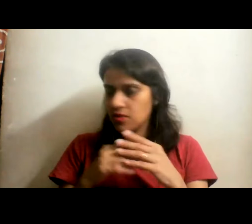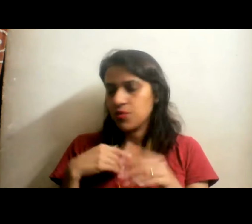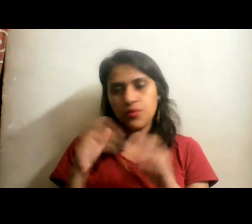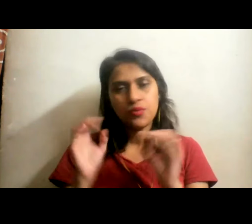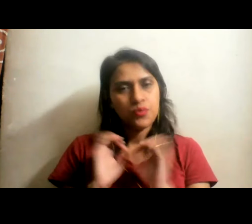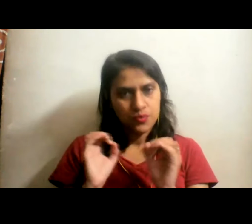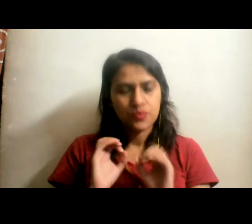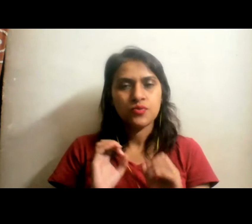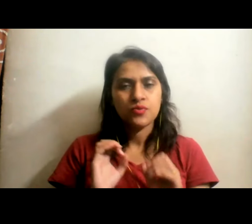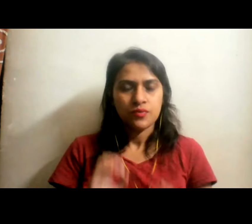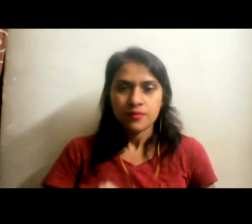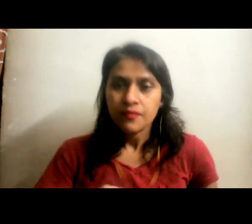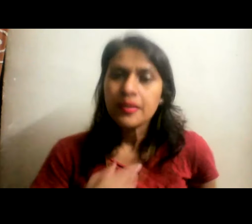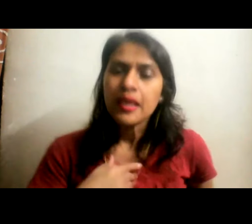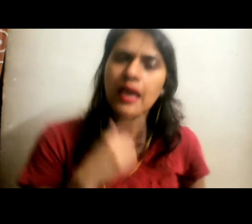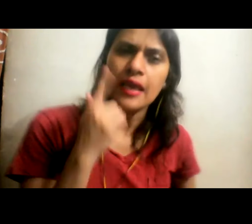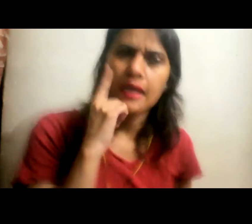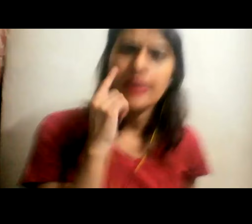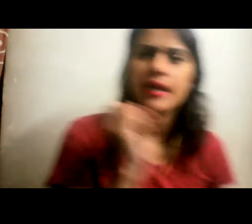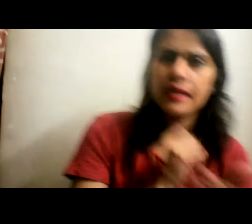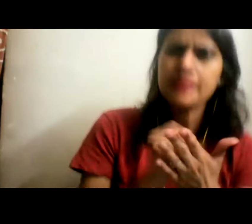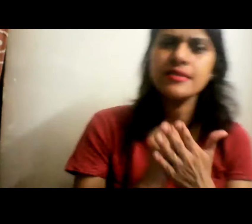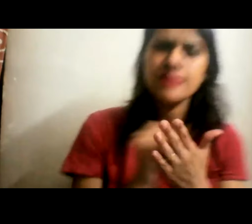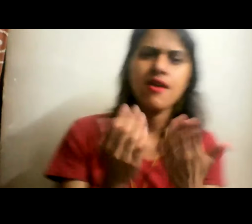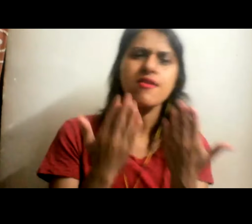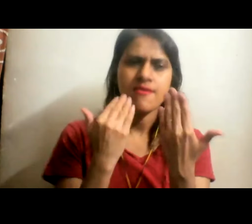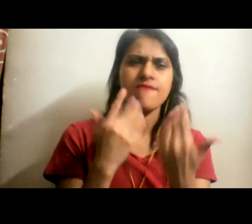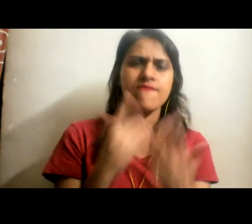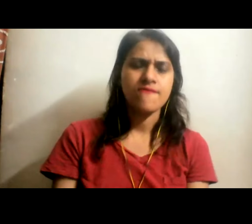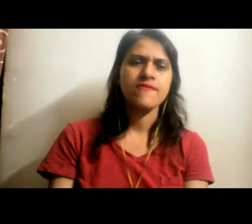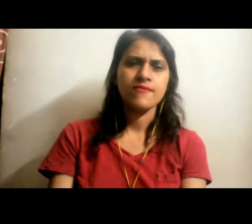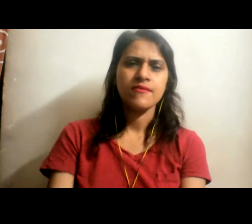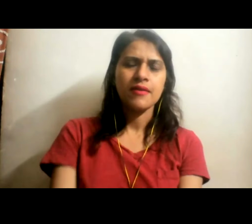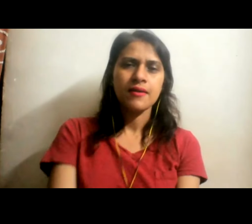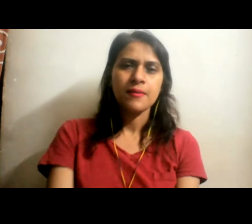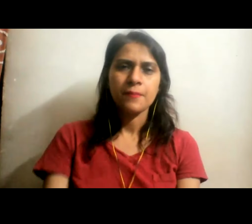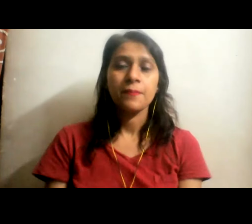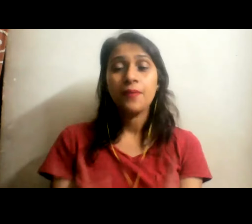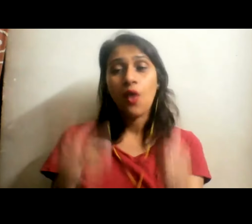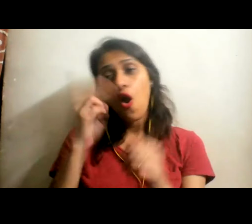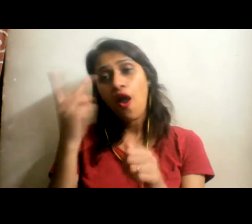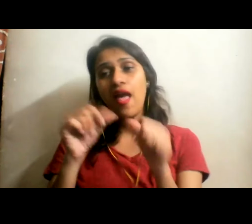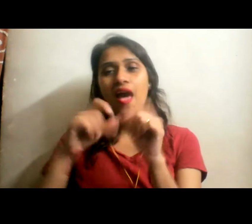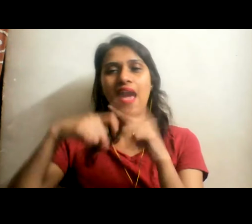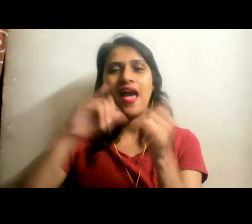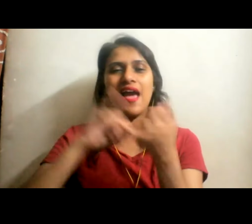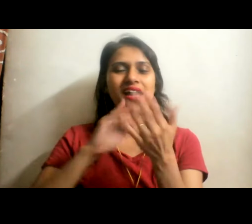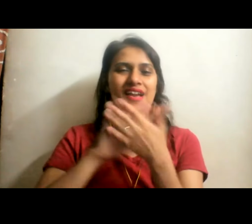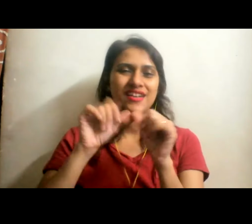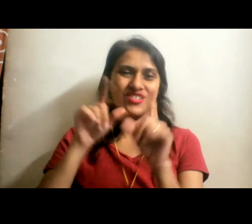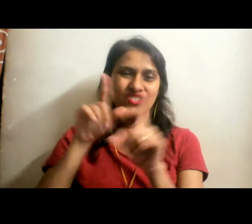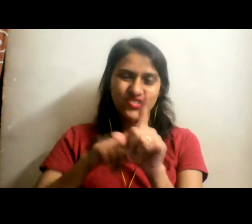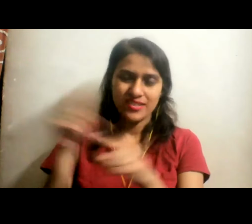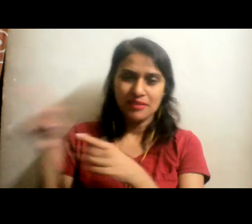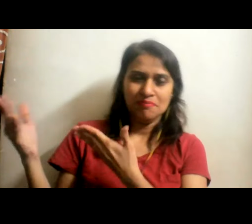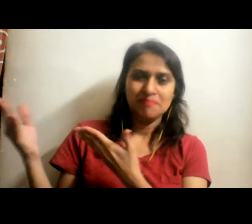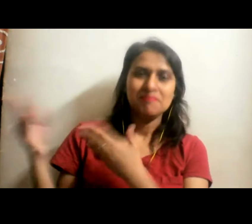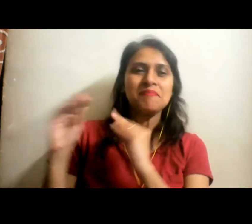look if I can find something, and I'm sure Akshay can find you better resource persons for that.